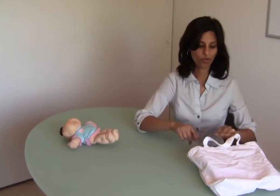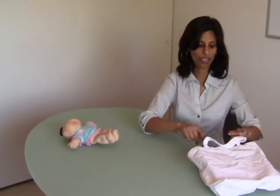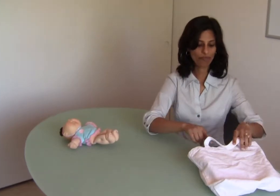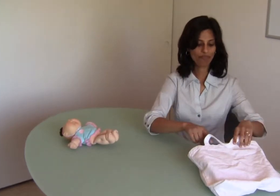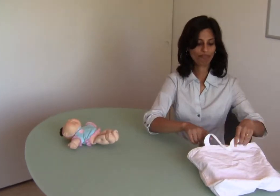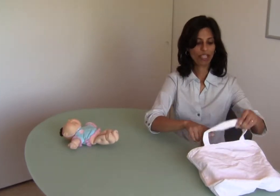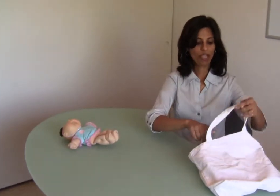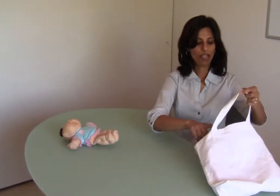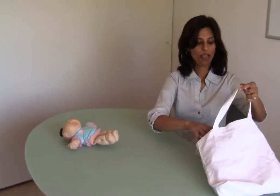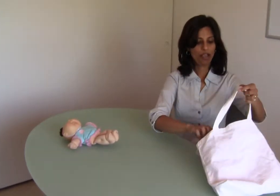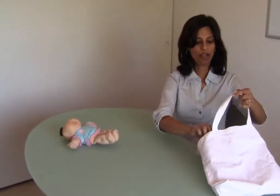Okay?